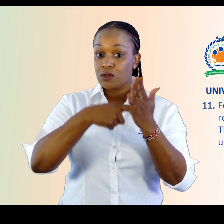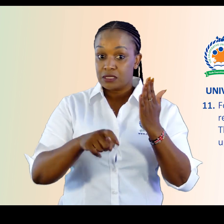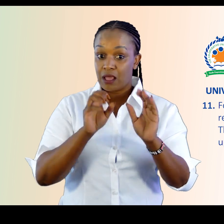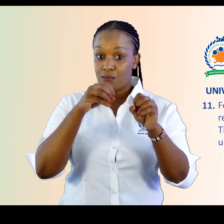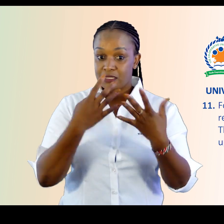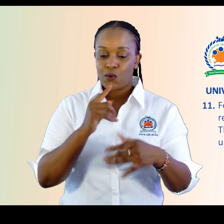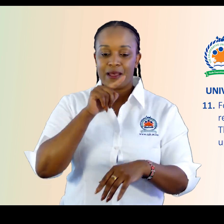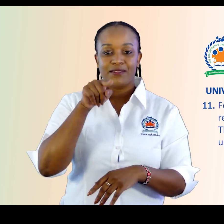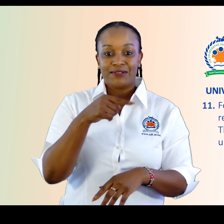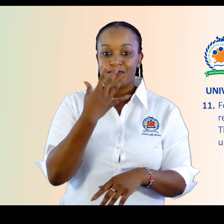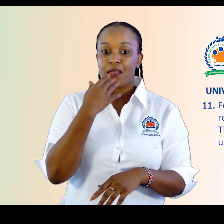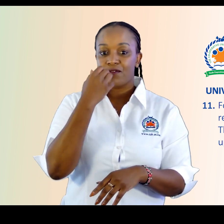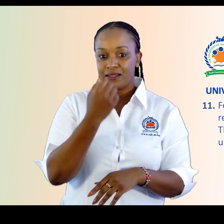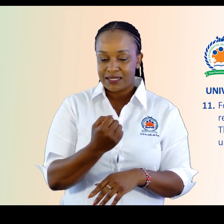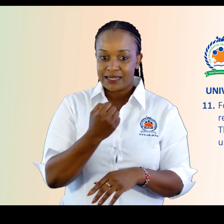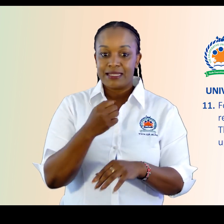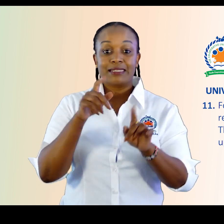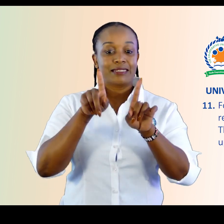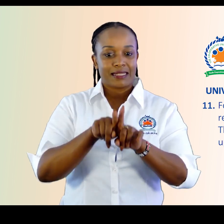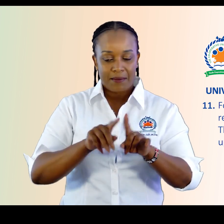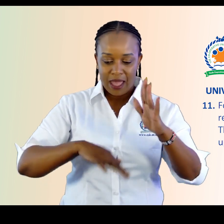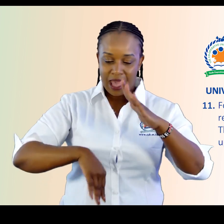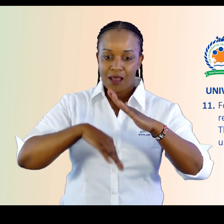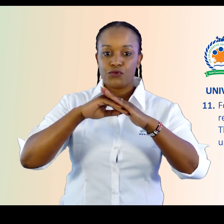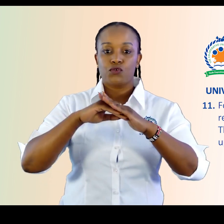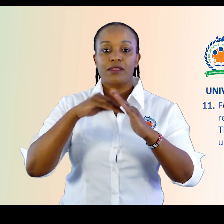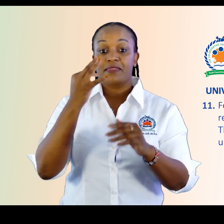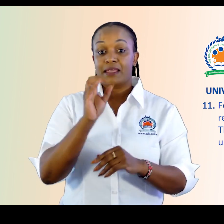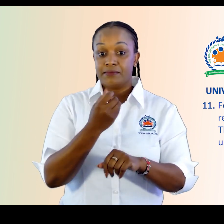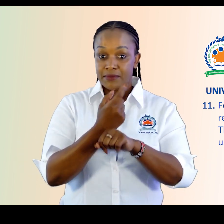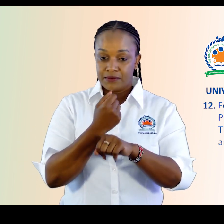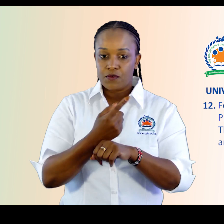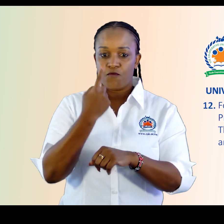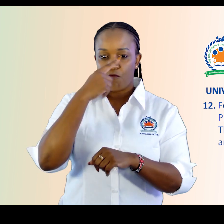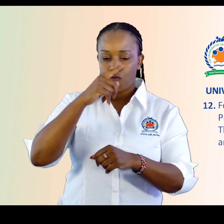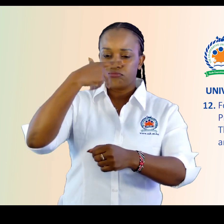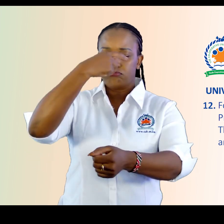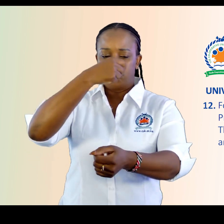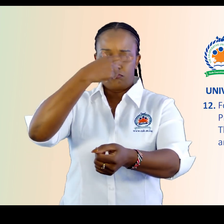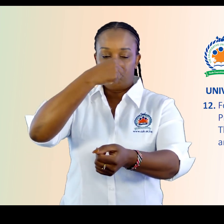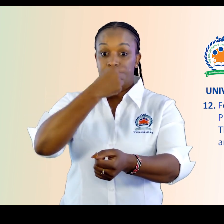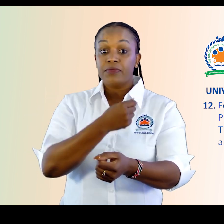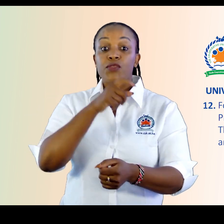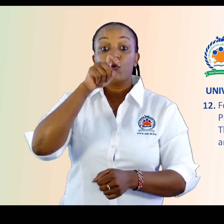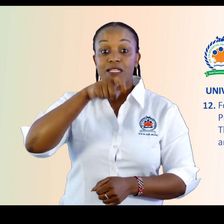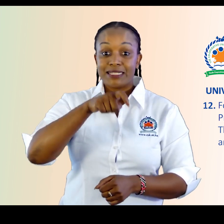Kenya shillings 1,500 and takes up to 30 minutes. For ear syringing, the requirement is a